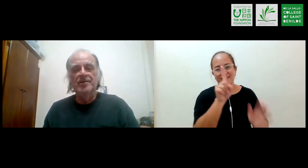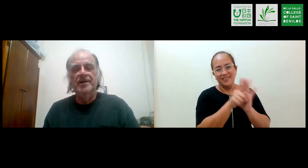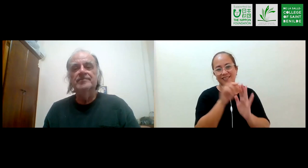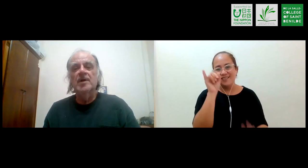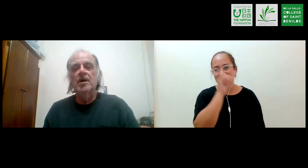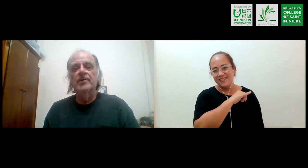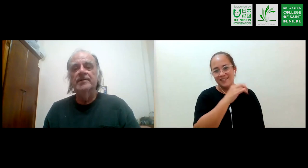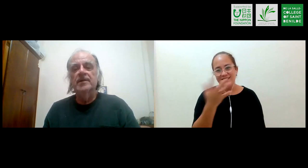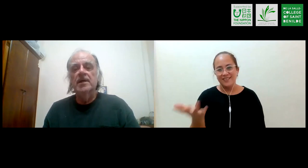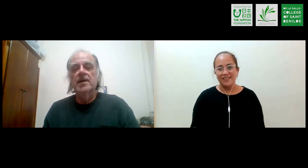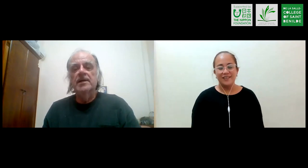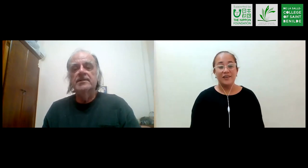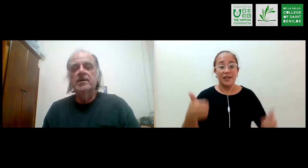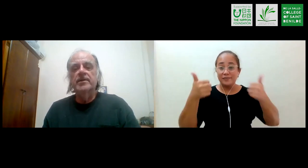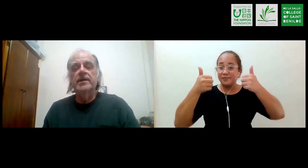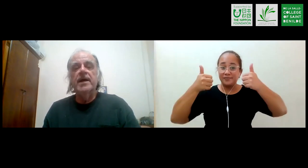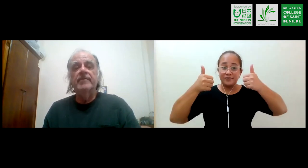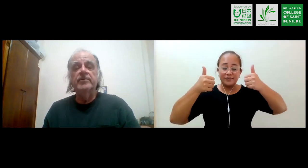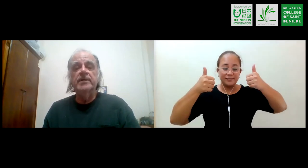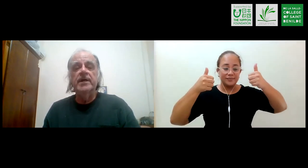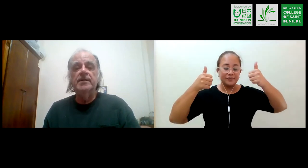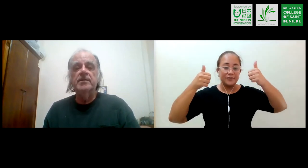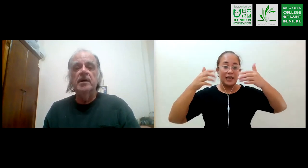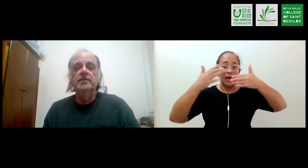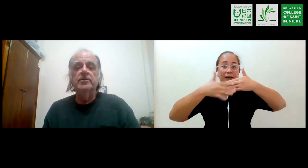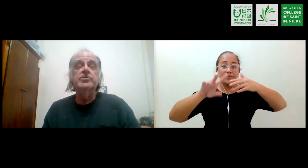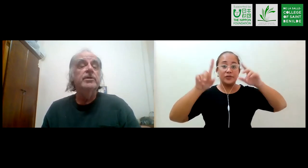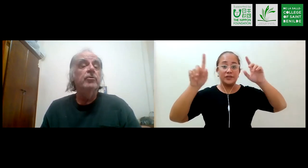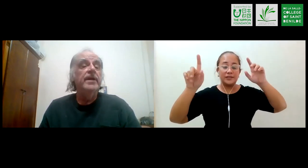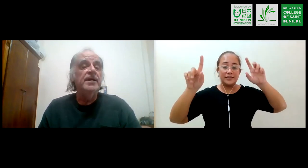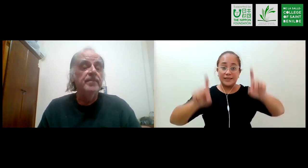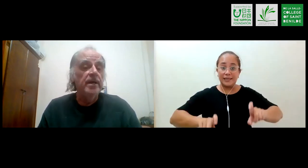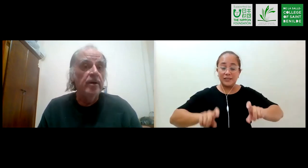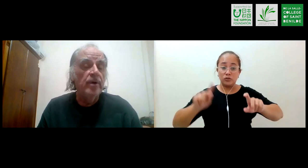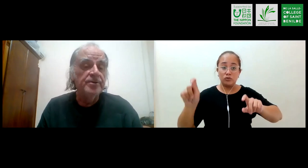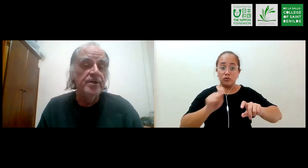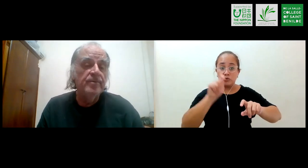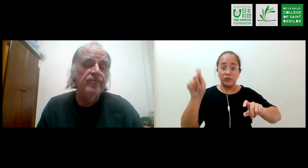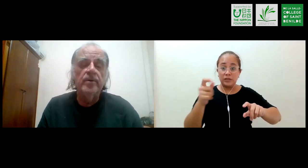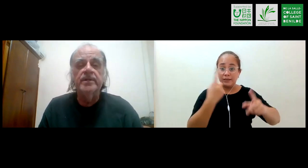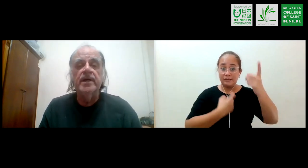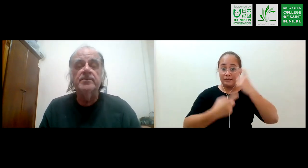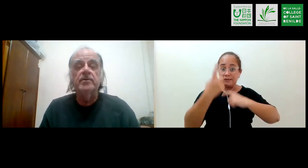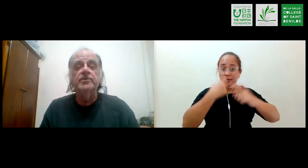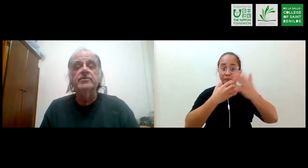Okay, all right. So then after the test on Tuesday, you can ask me any questions before the test on